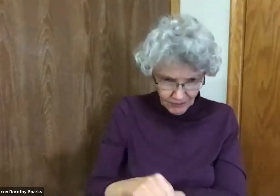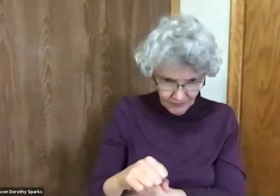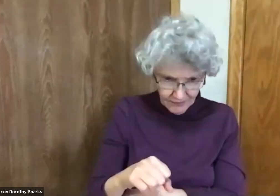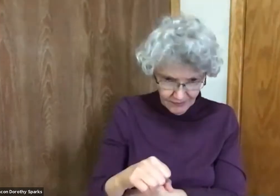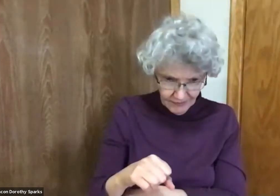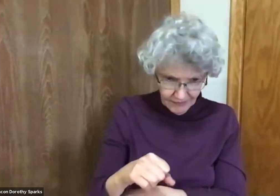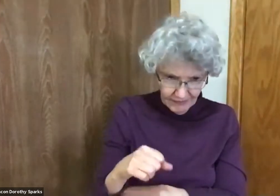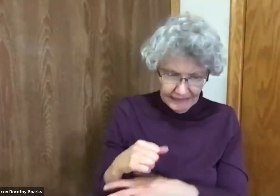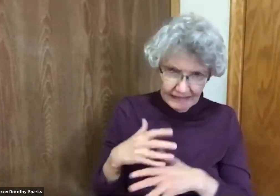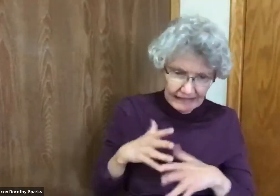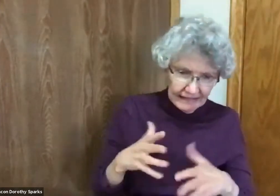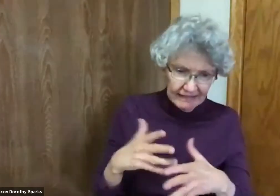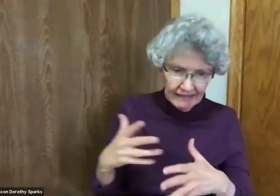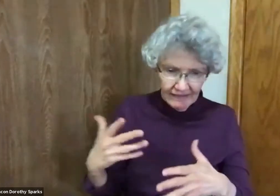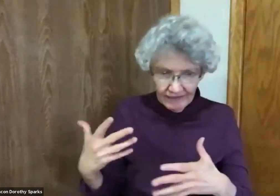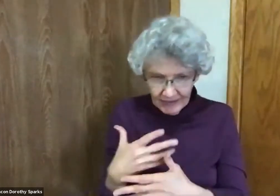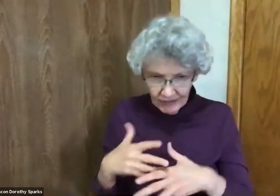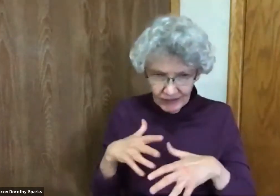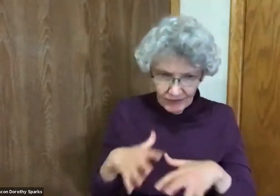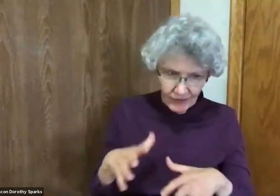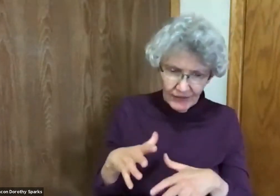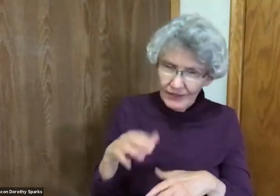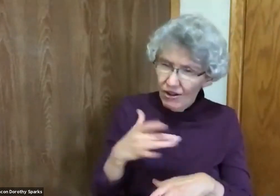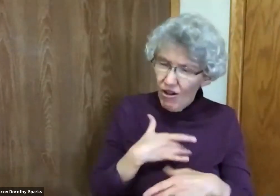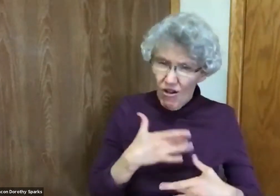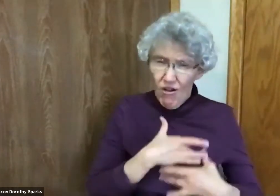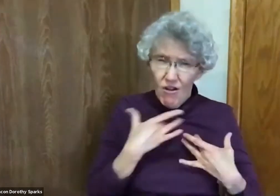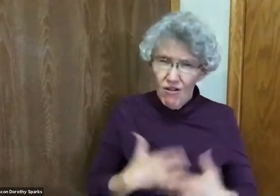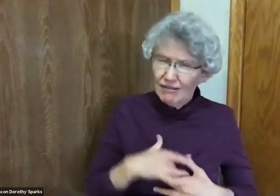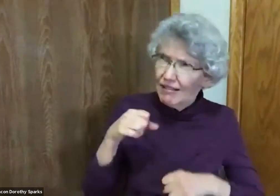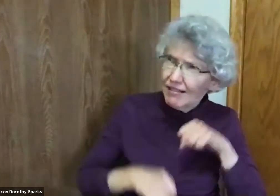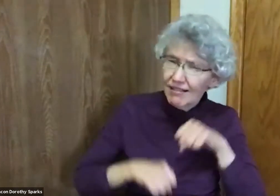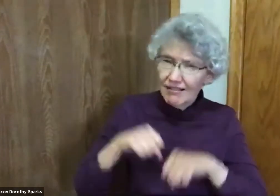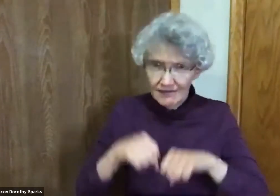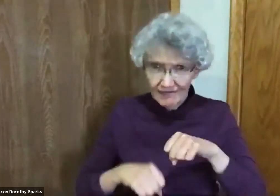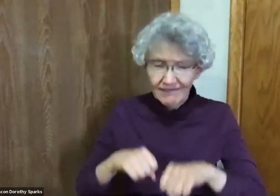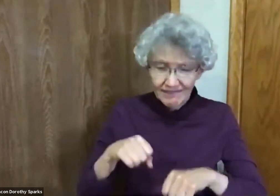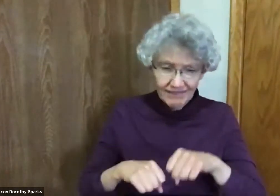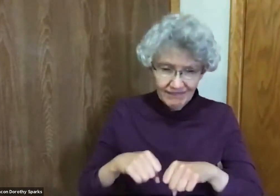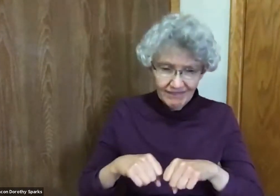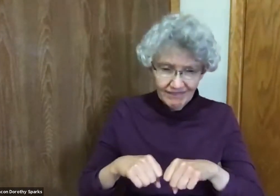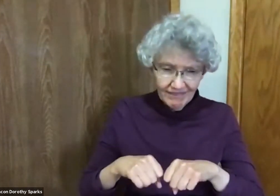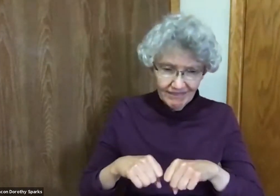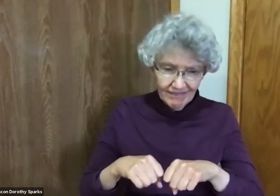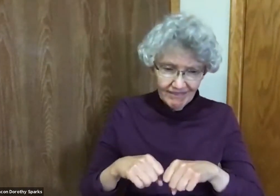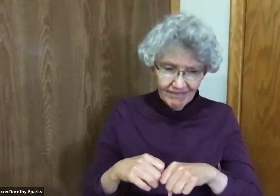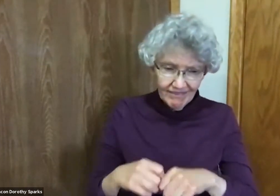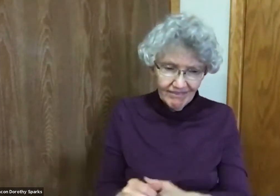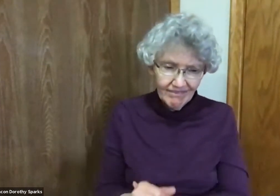So we nod politely with clenched teeth and doubtful hearts.